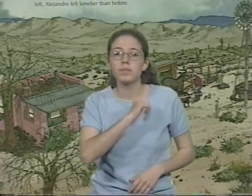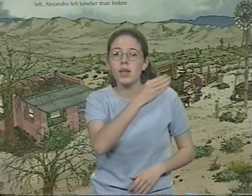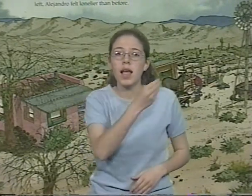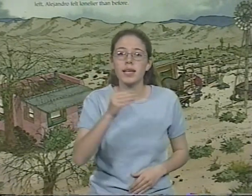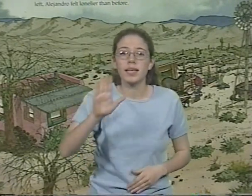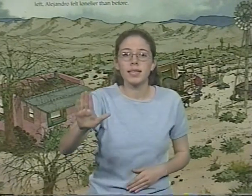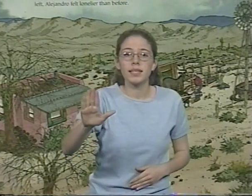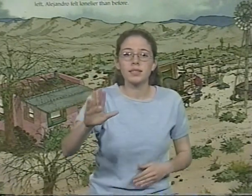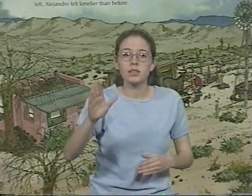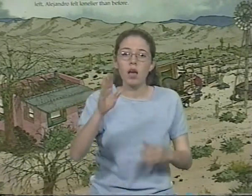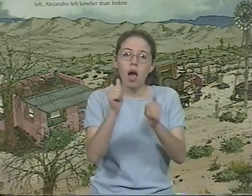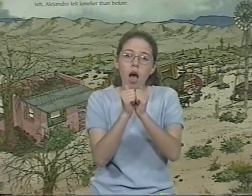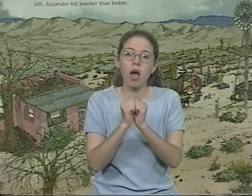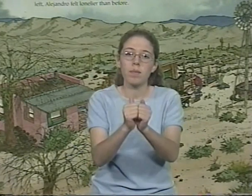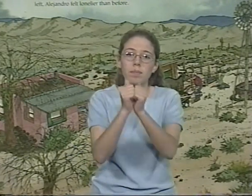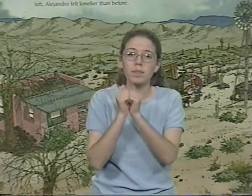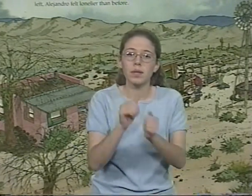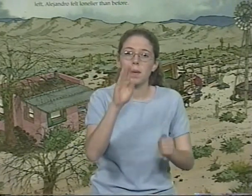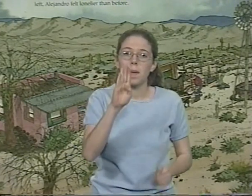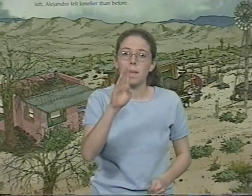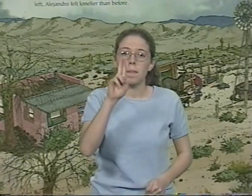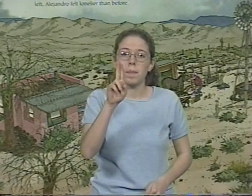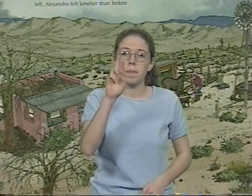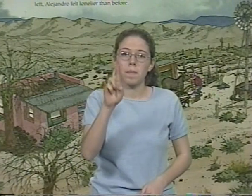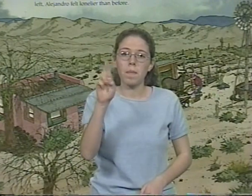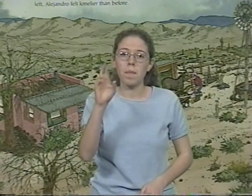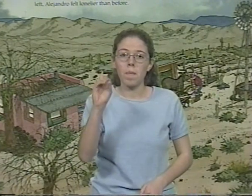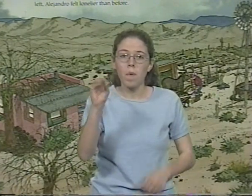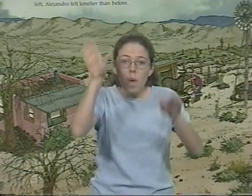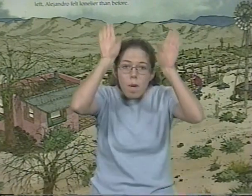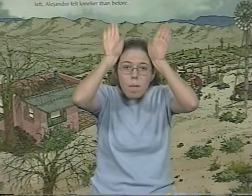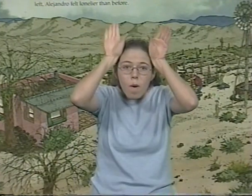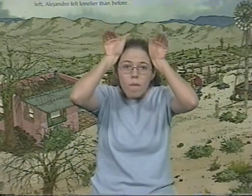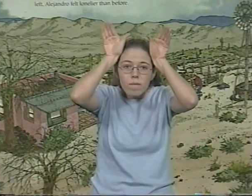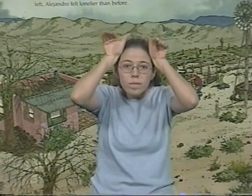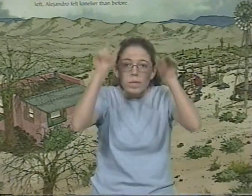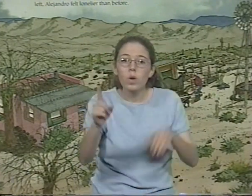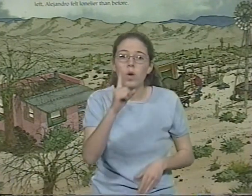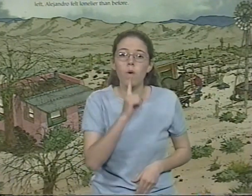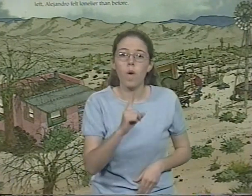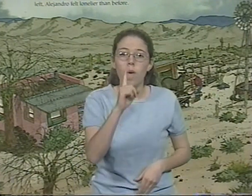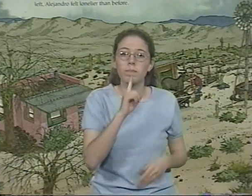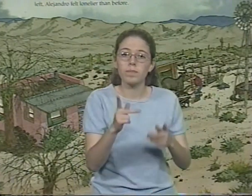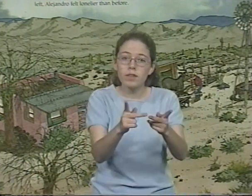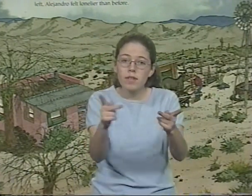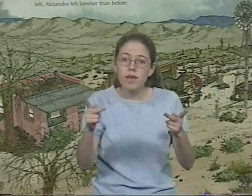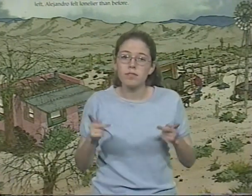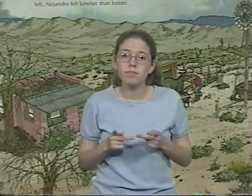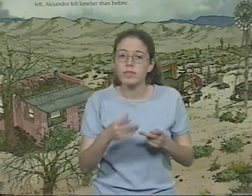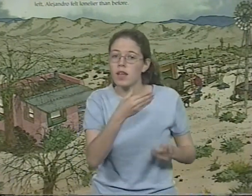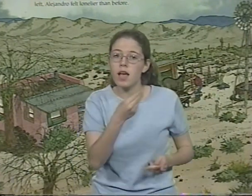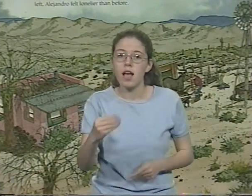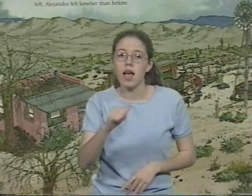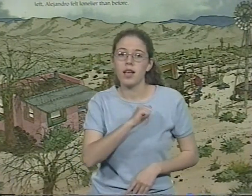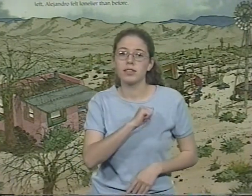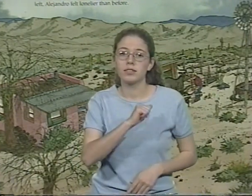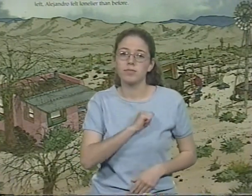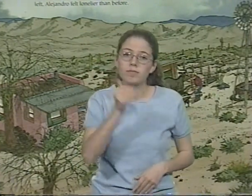It was a lonely place, and Alejandro welcomed any who stopped by to refresh themselves at the well. But visitors